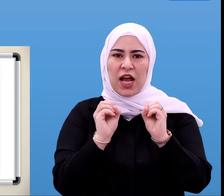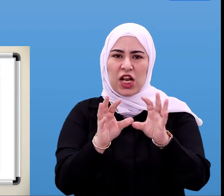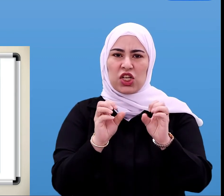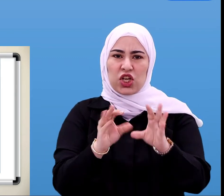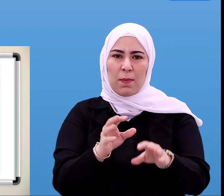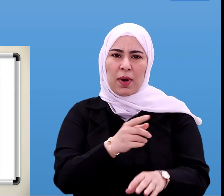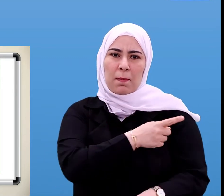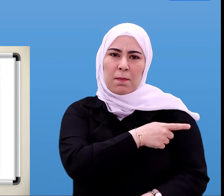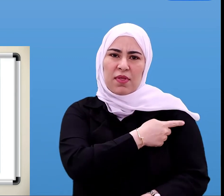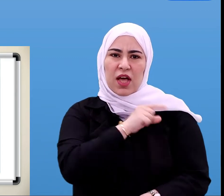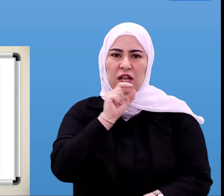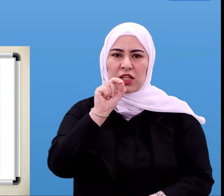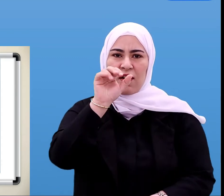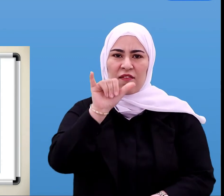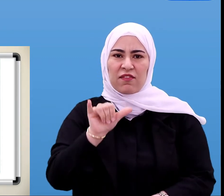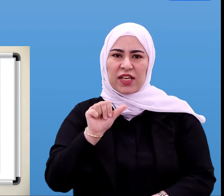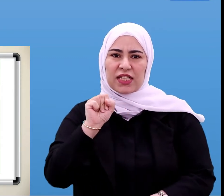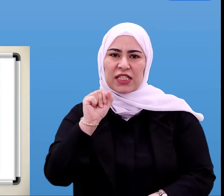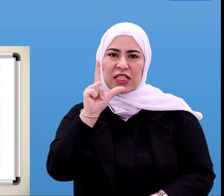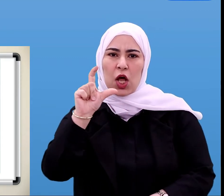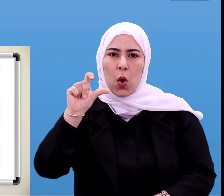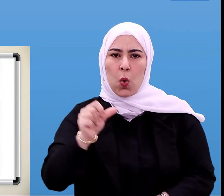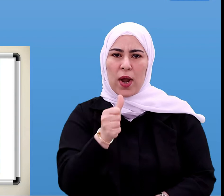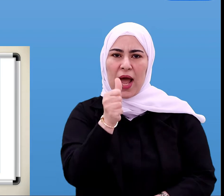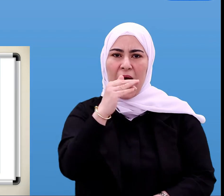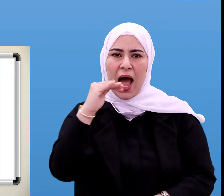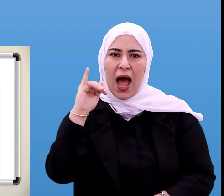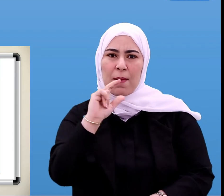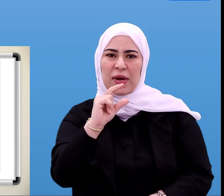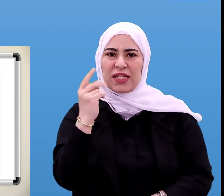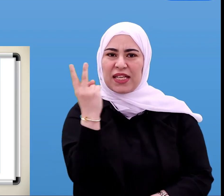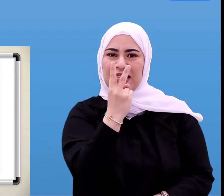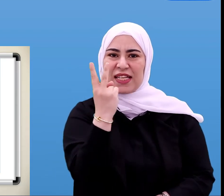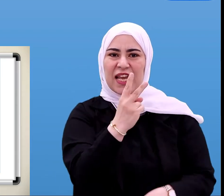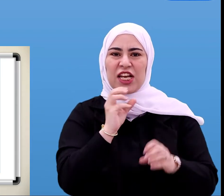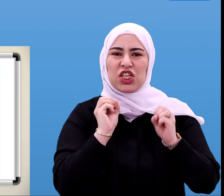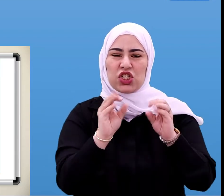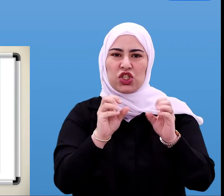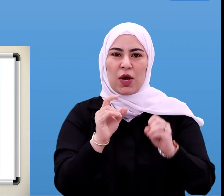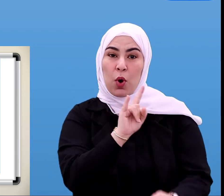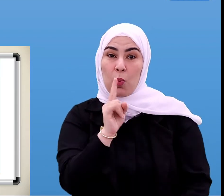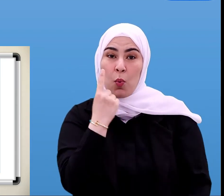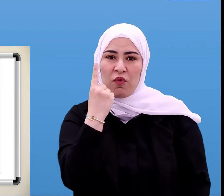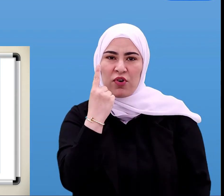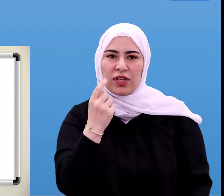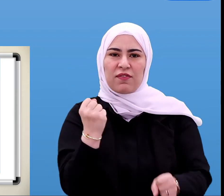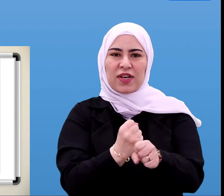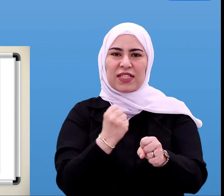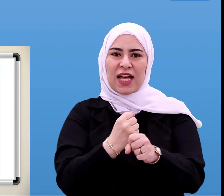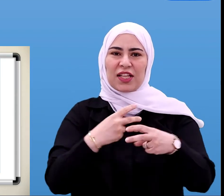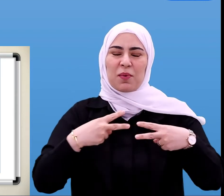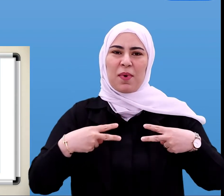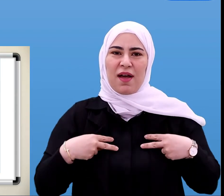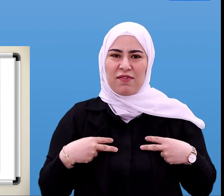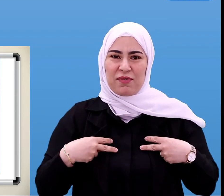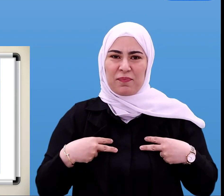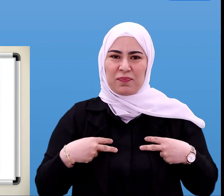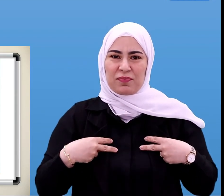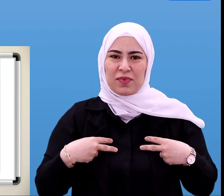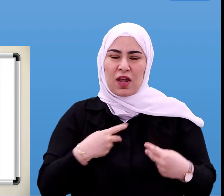Faisal and Ahmed, they're two. They is a plural, so we use have with the plural. If the